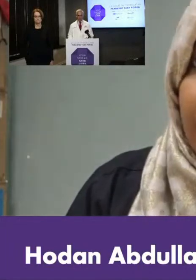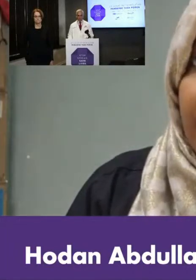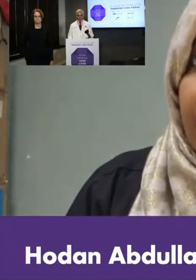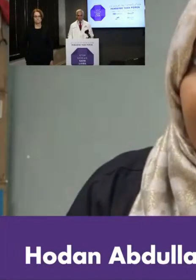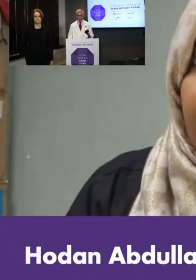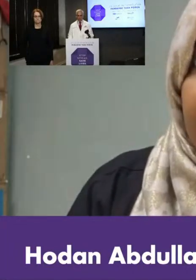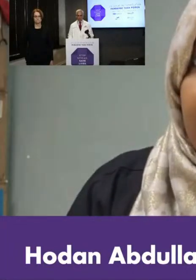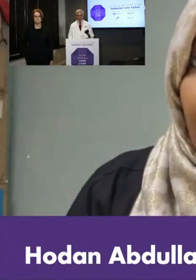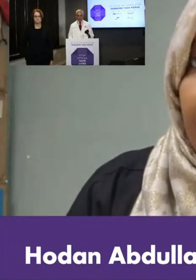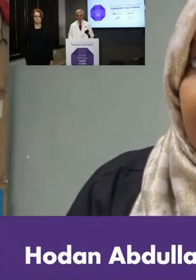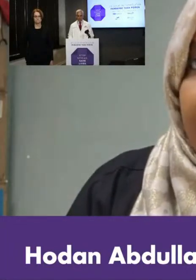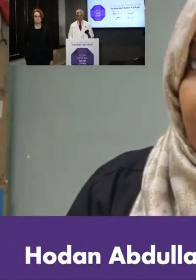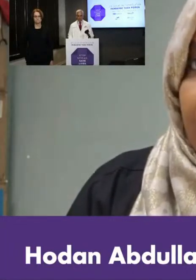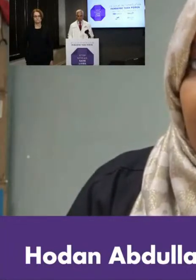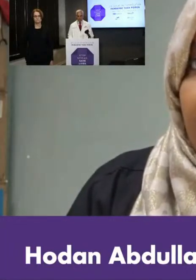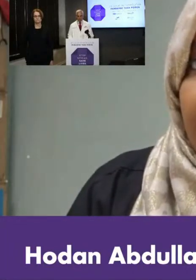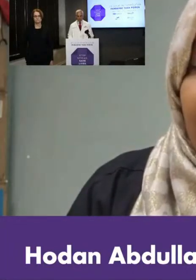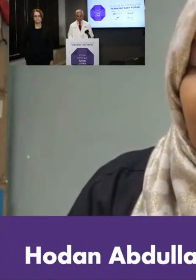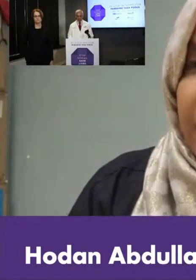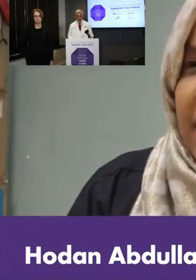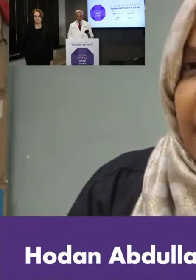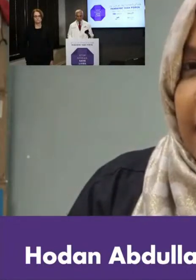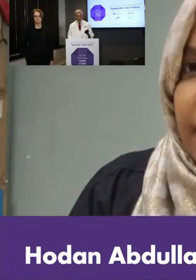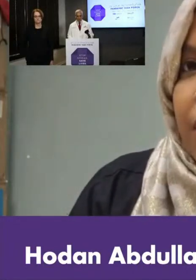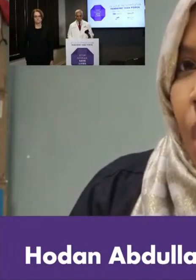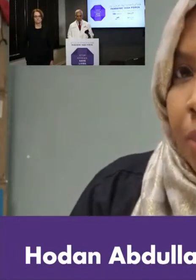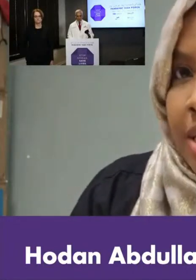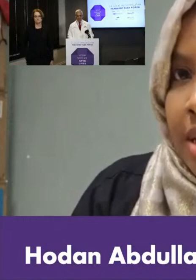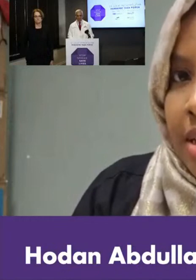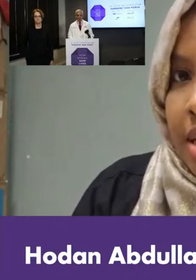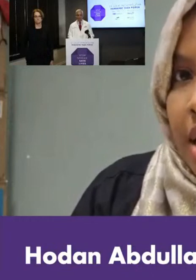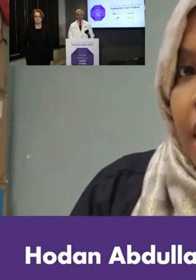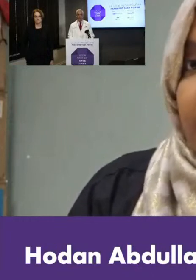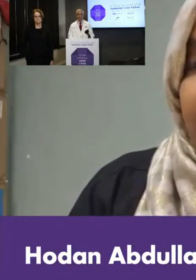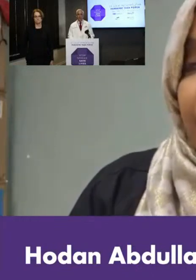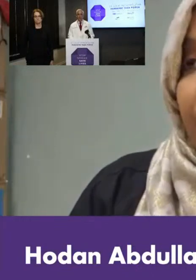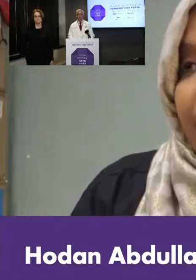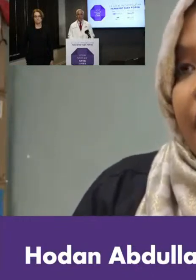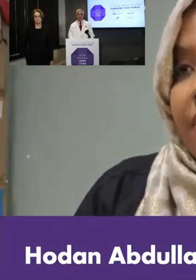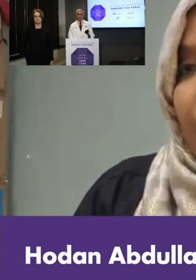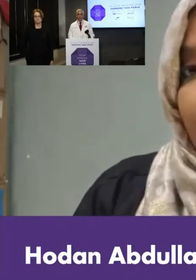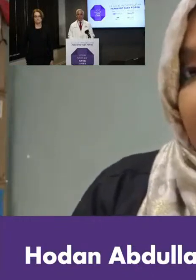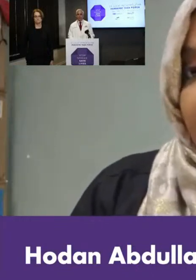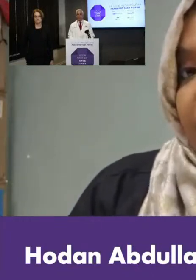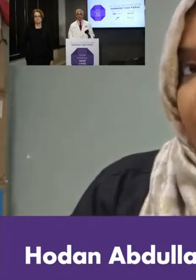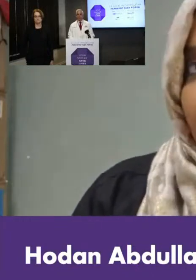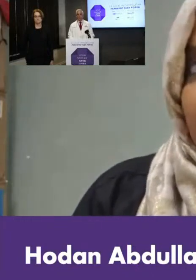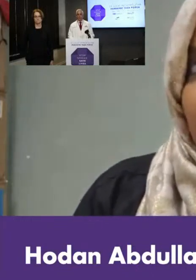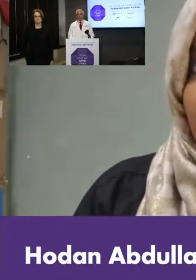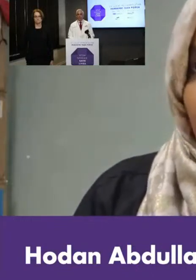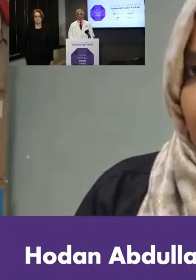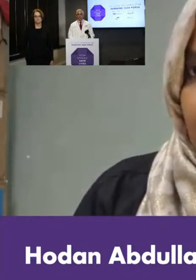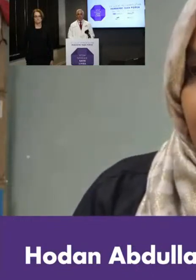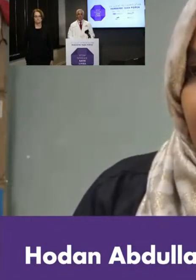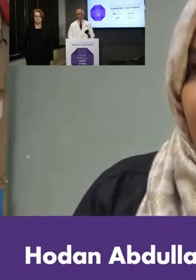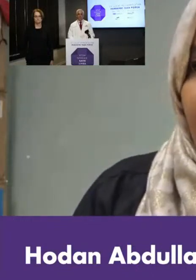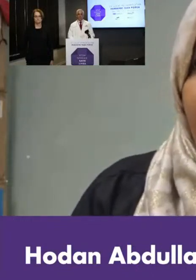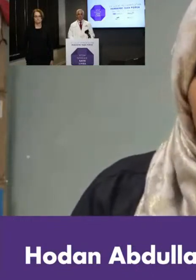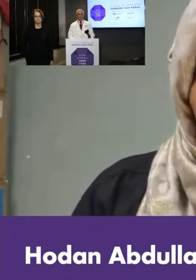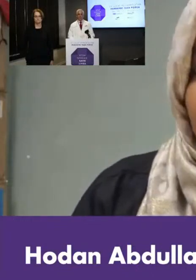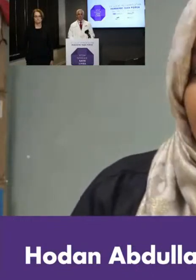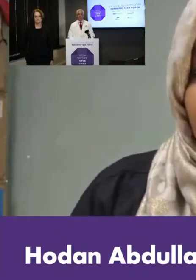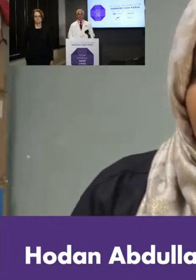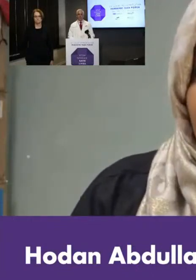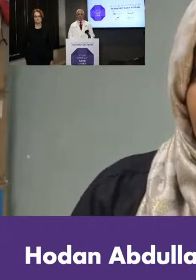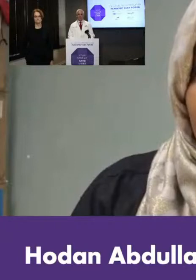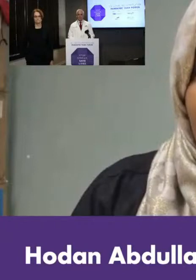showing them that there is a way to protect yourself. It helps ease that sense of hopelessness. Because I know that if my father was out at a grocery store,